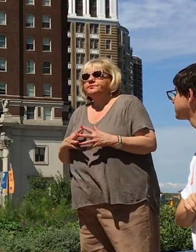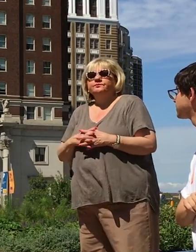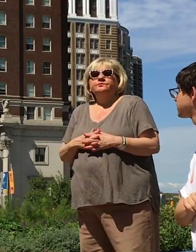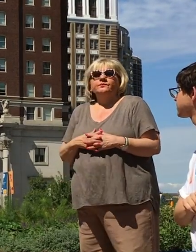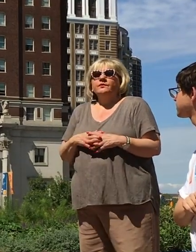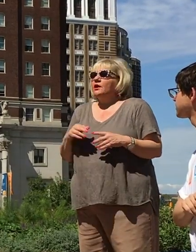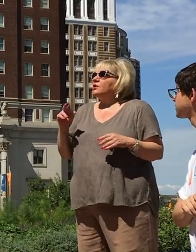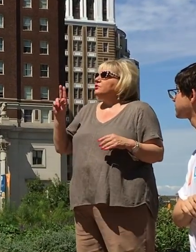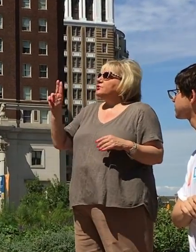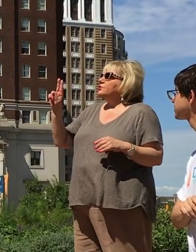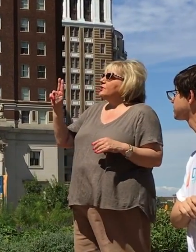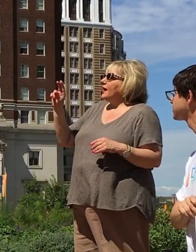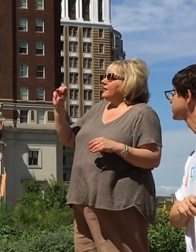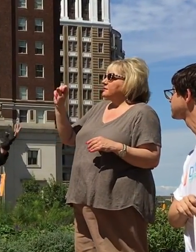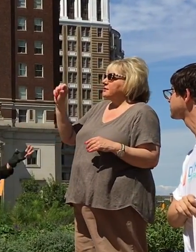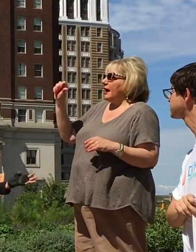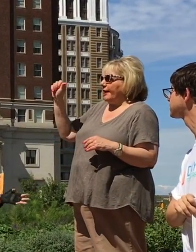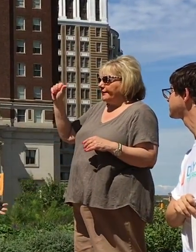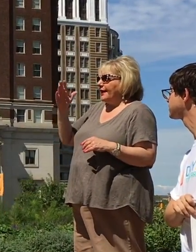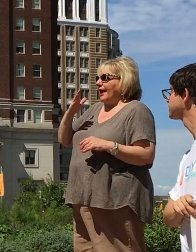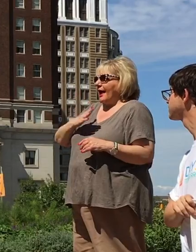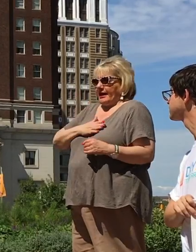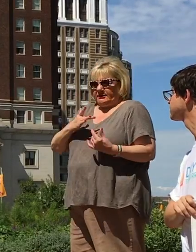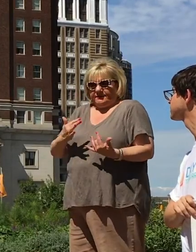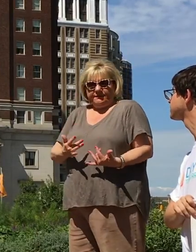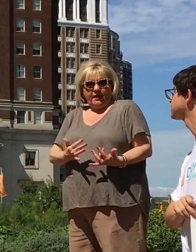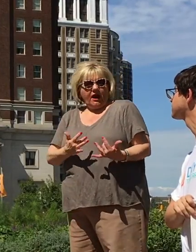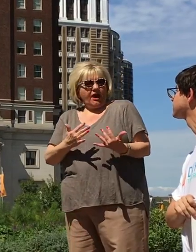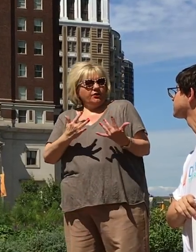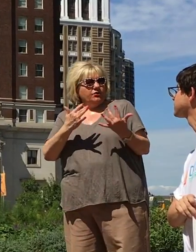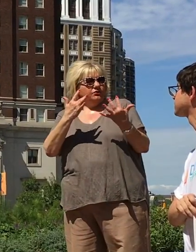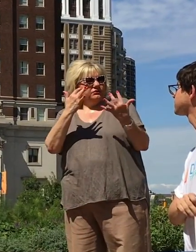going through fires in the West.